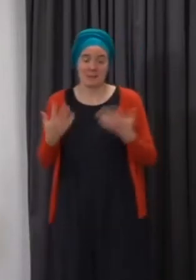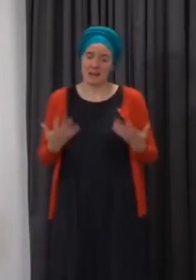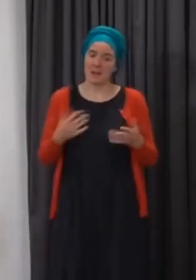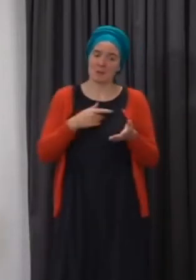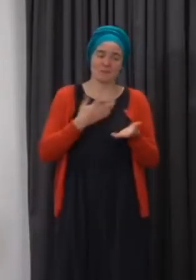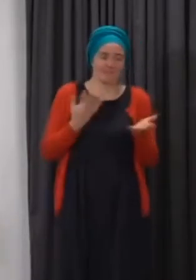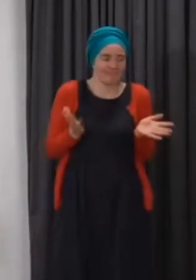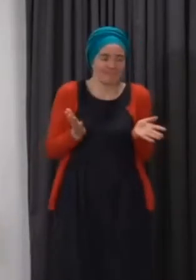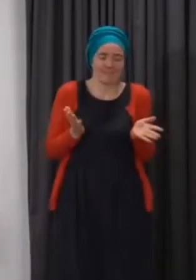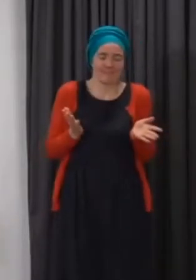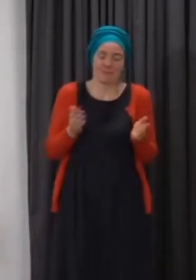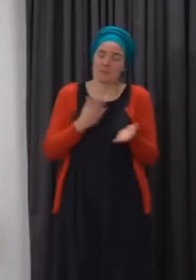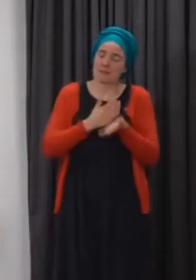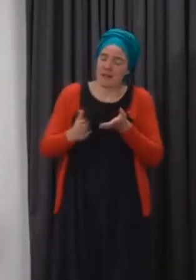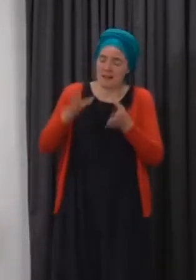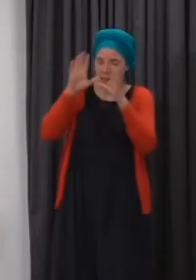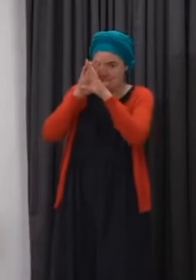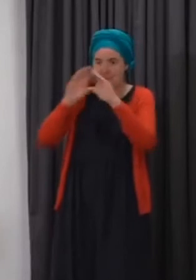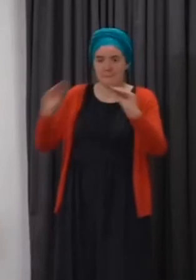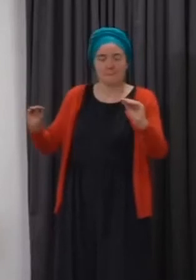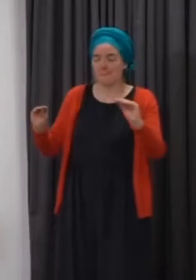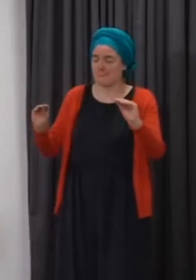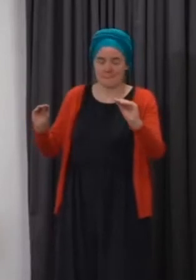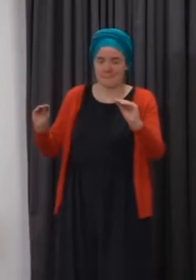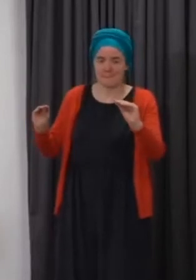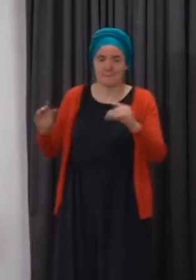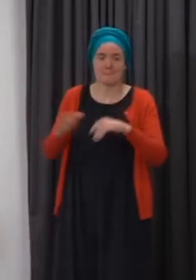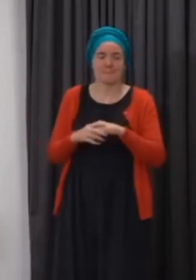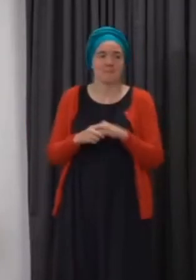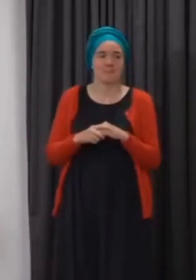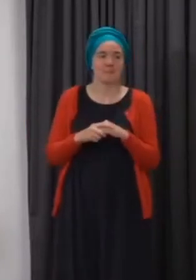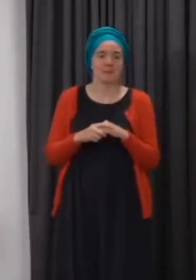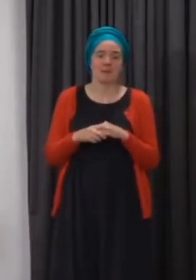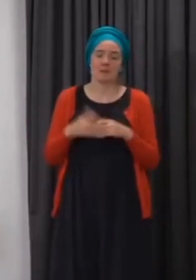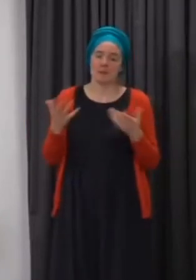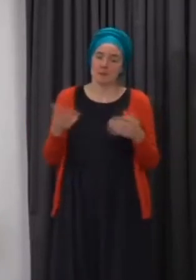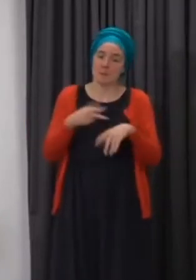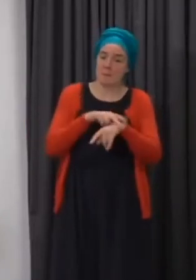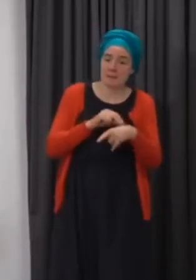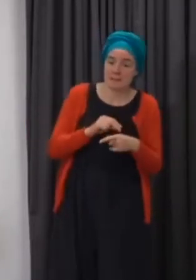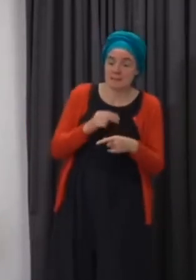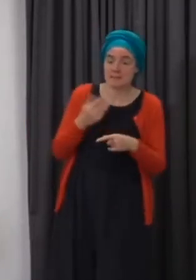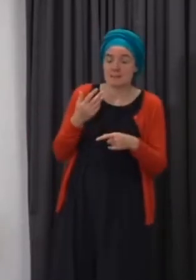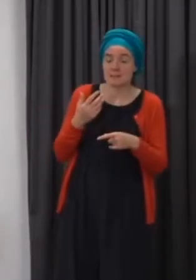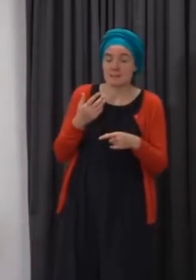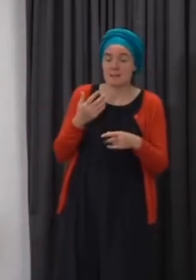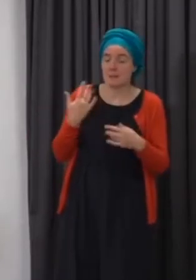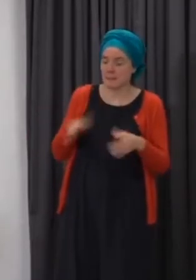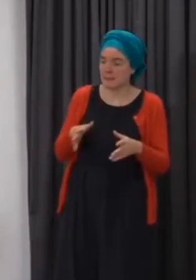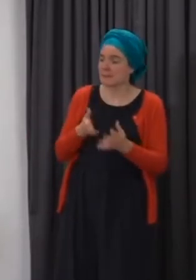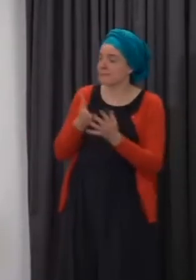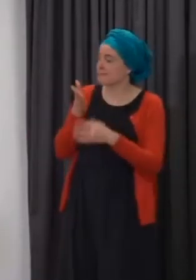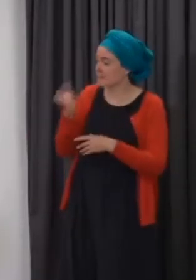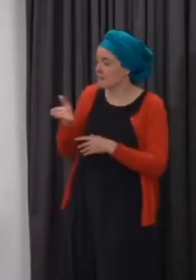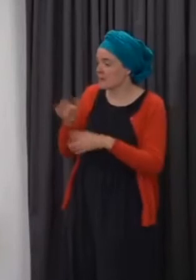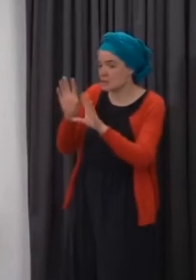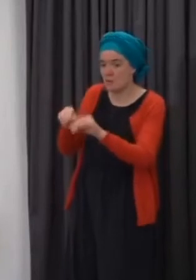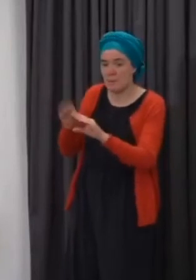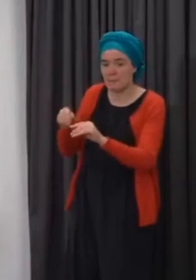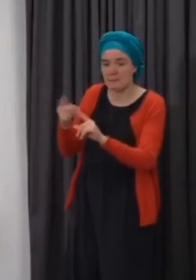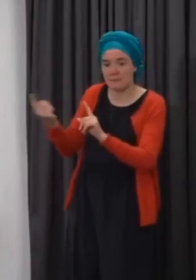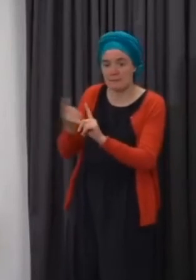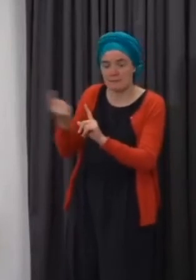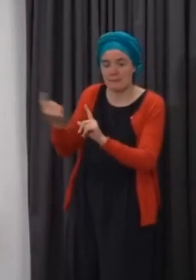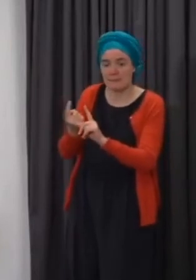from feedback to the First Minister that where the police have needed to intervene and where they have stopped visitors to